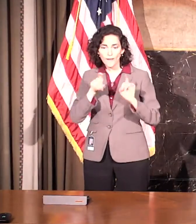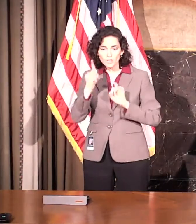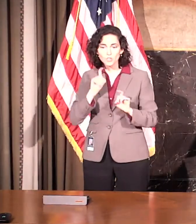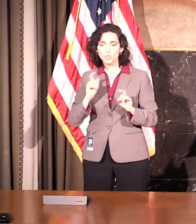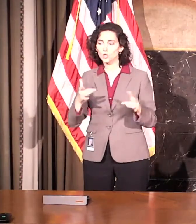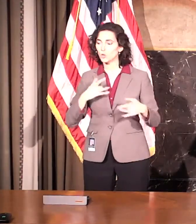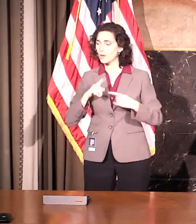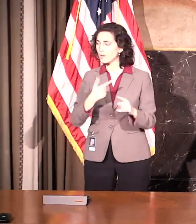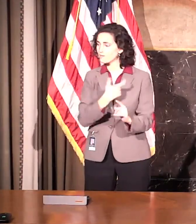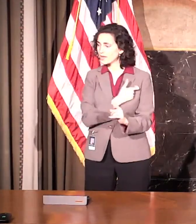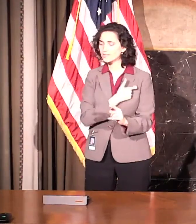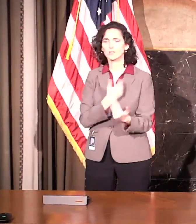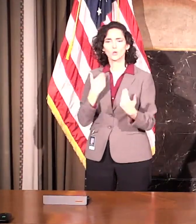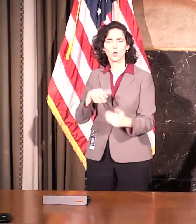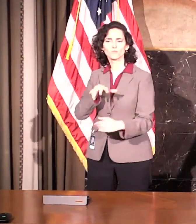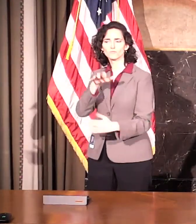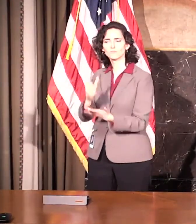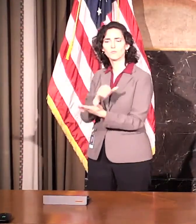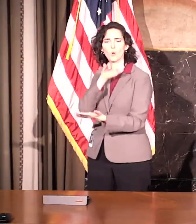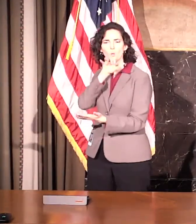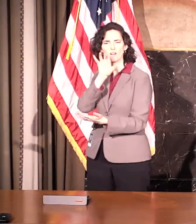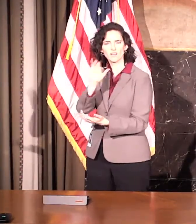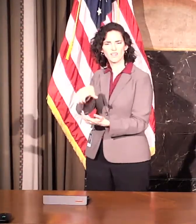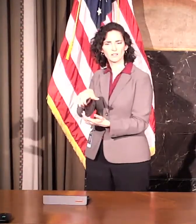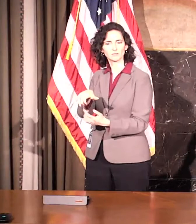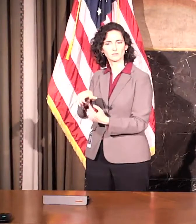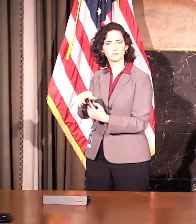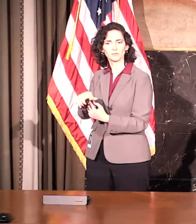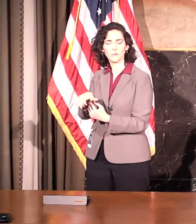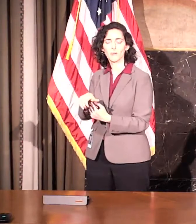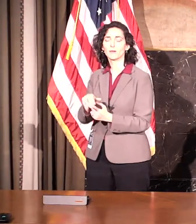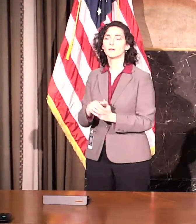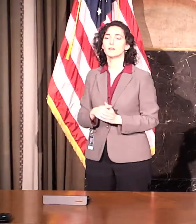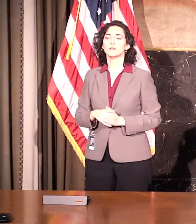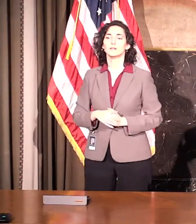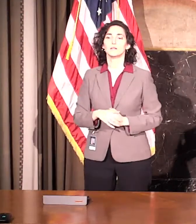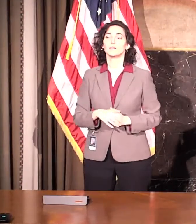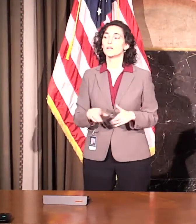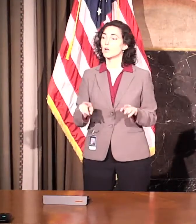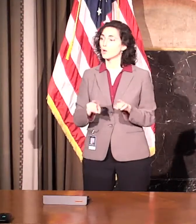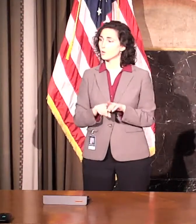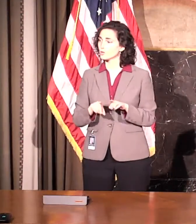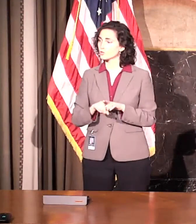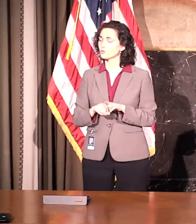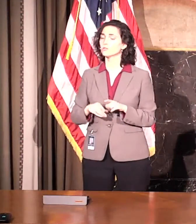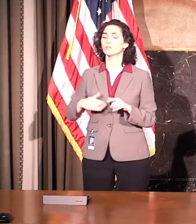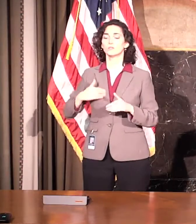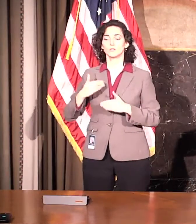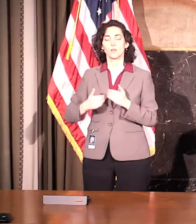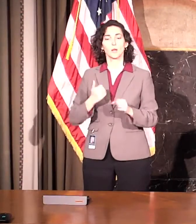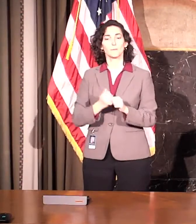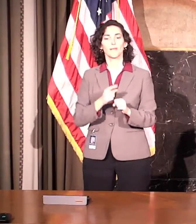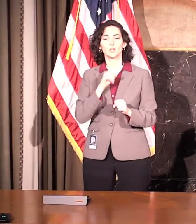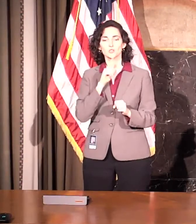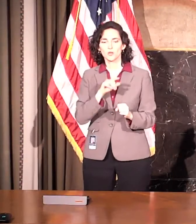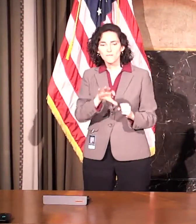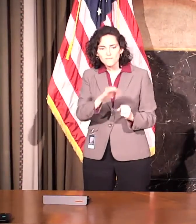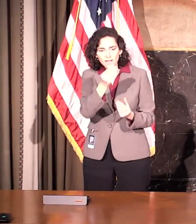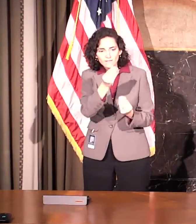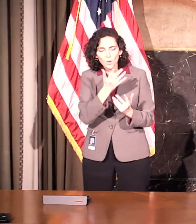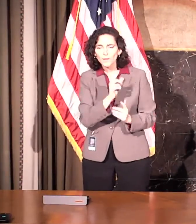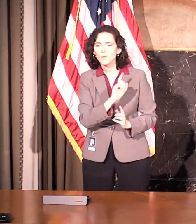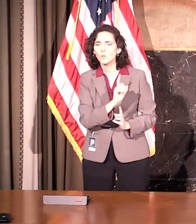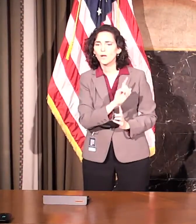about the vaccine, that you take a look at that. And then over time, make sure that you are sourcing your information as it relates